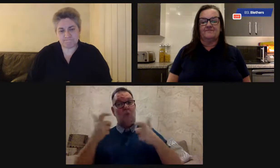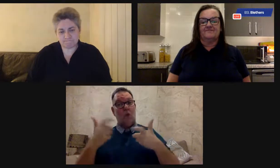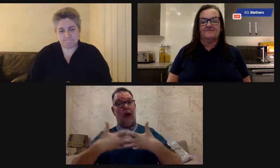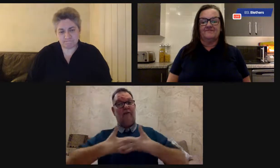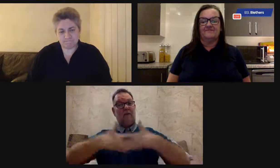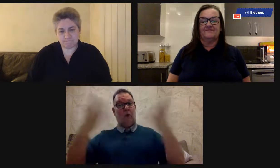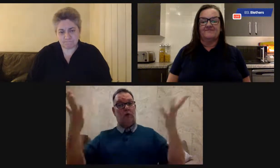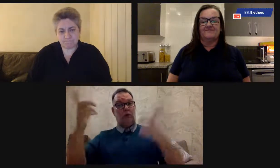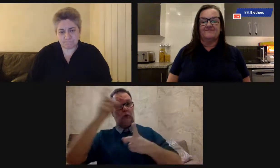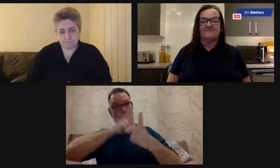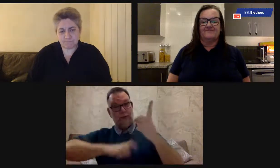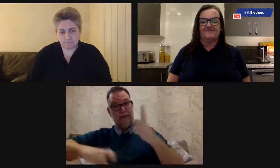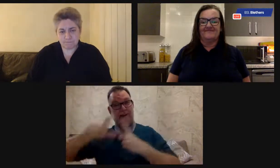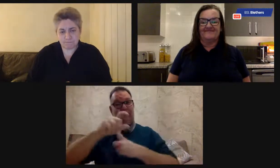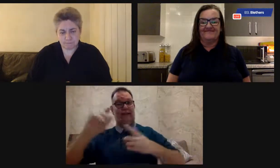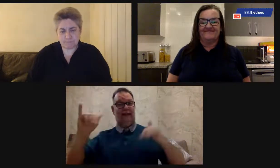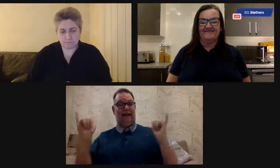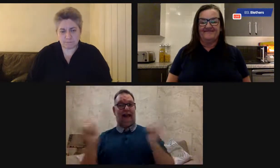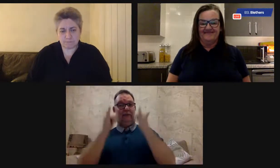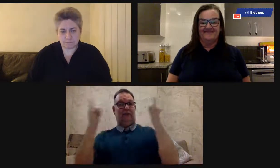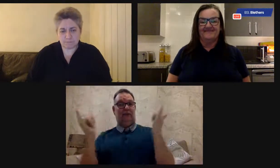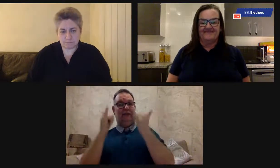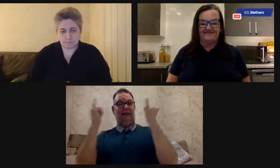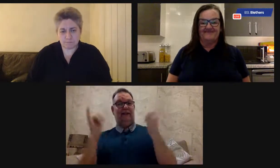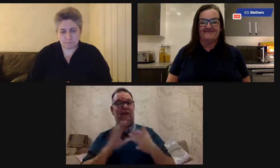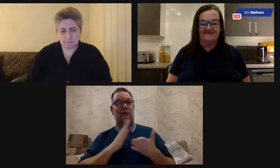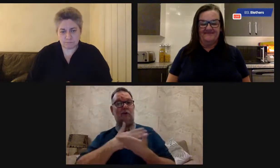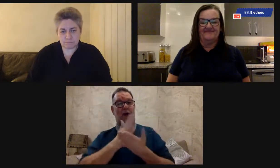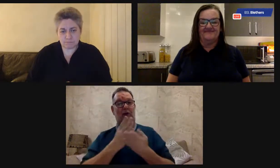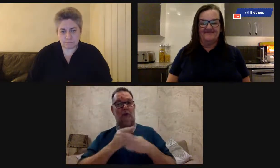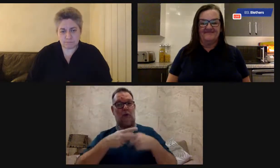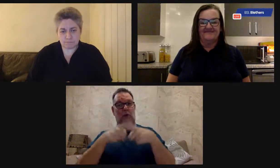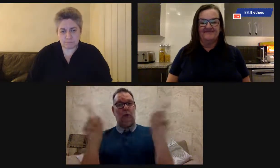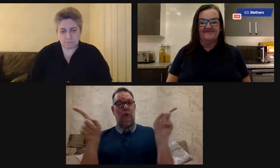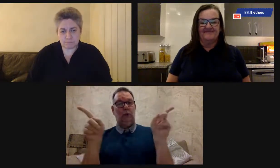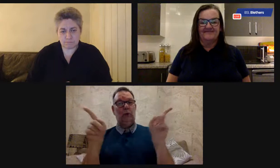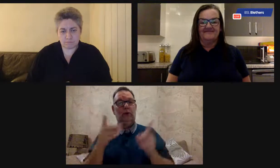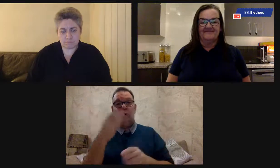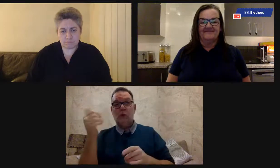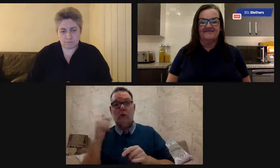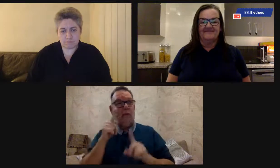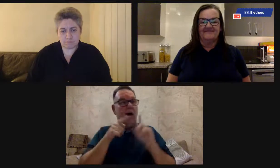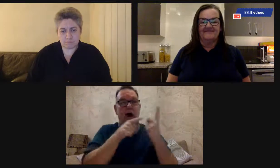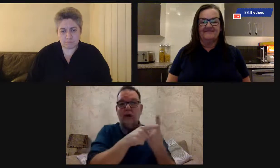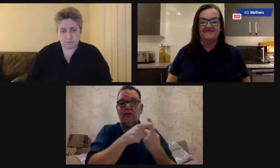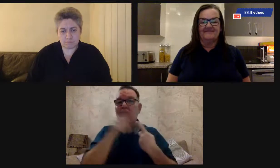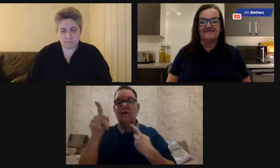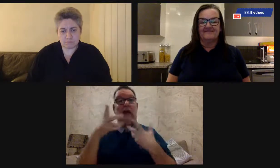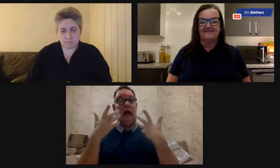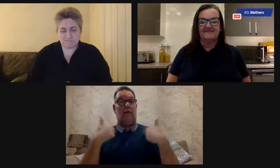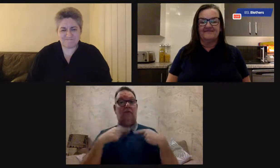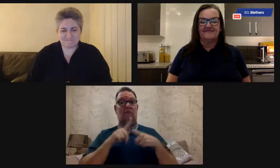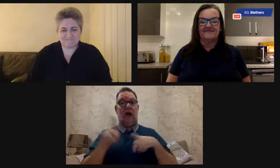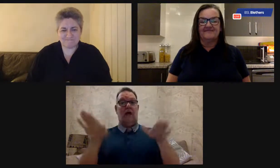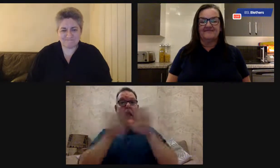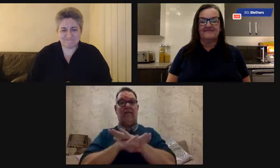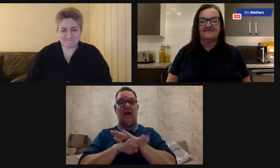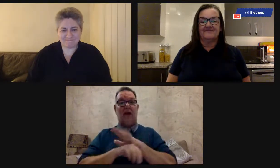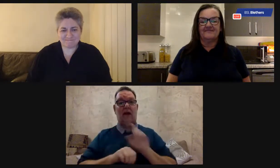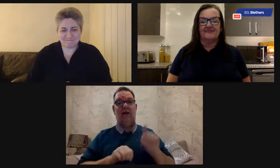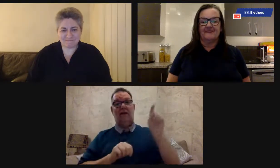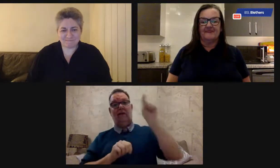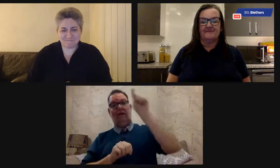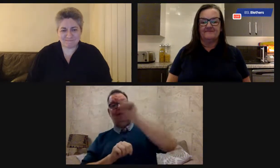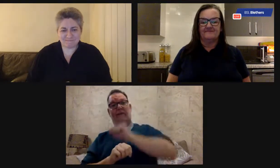we want to thank everybody in our whole of our deaf community for being there, you know. And